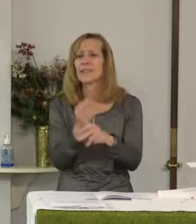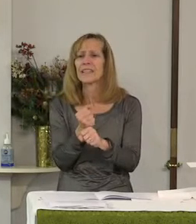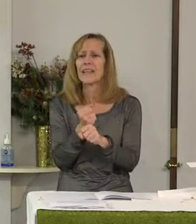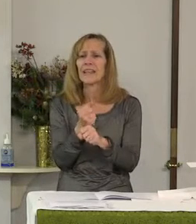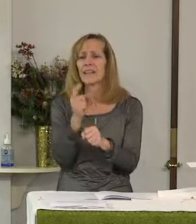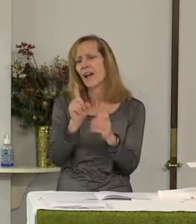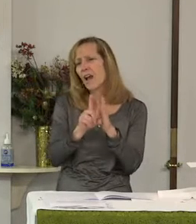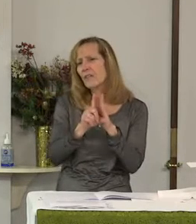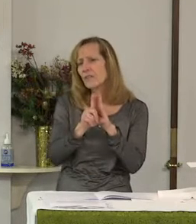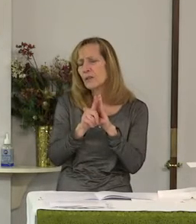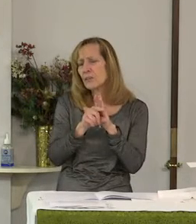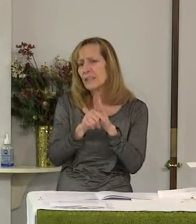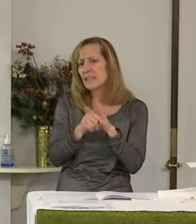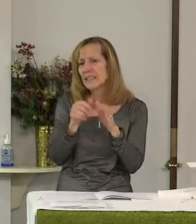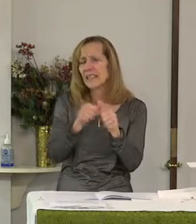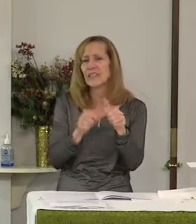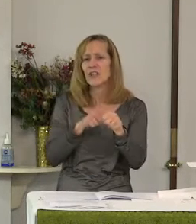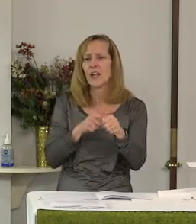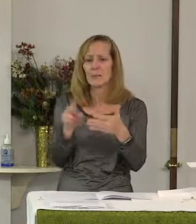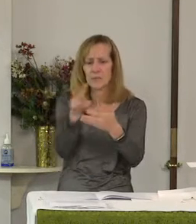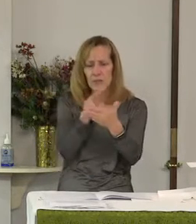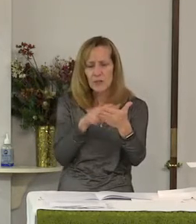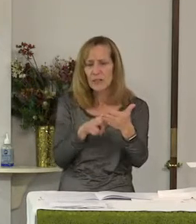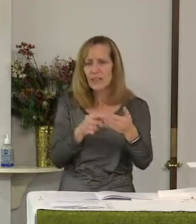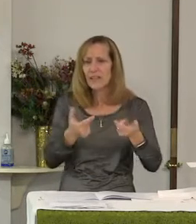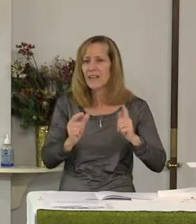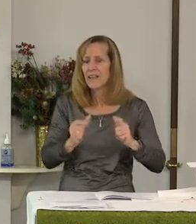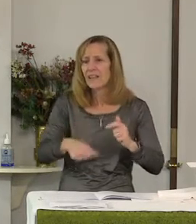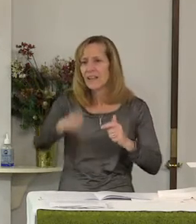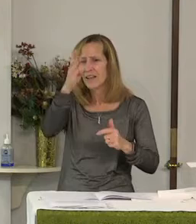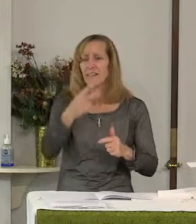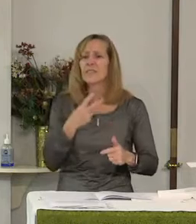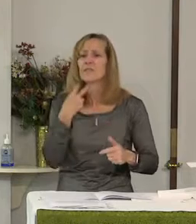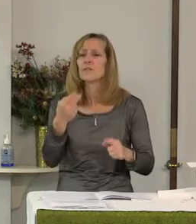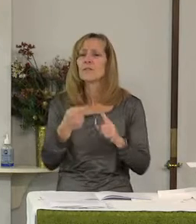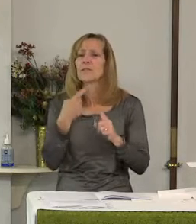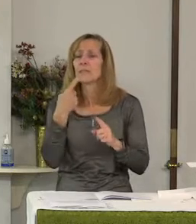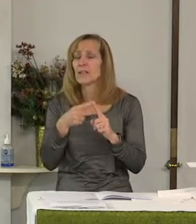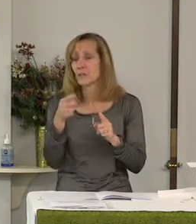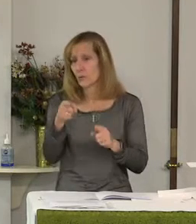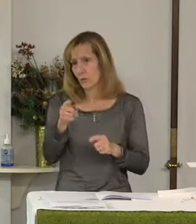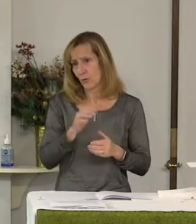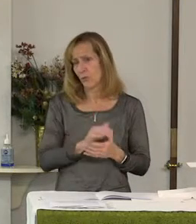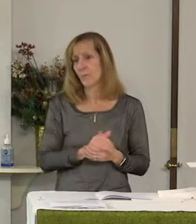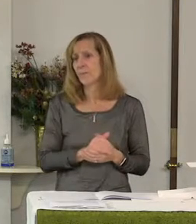the reflection and some scripture, letting God's voice speak to you.